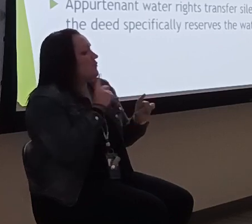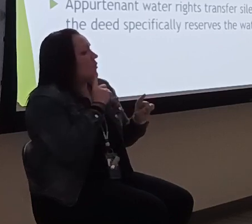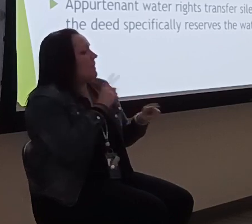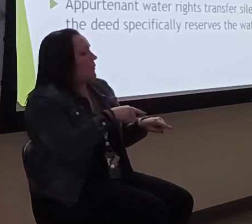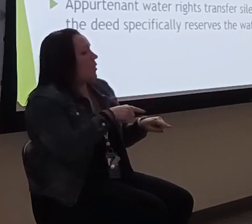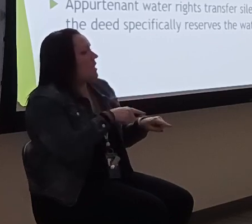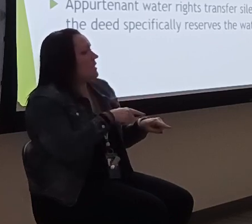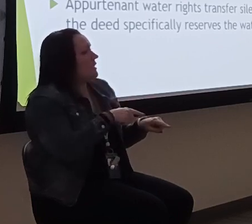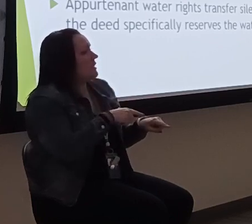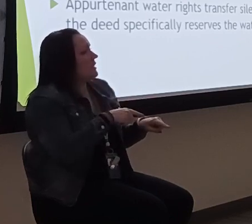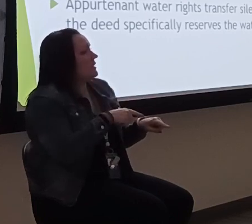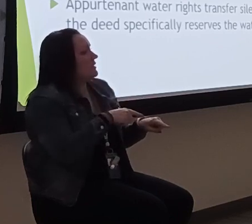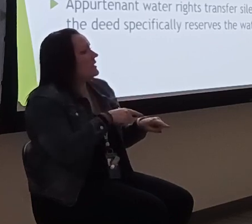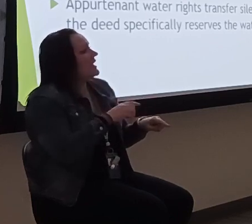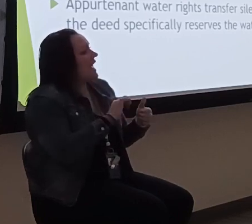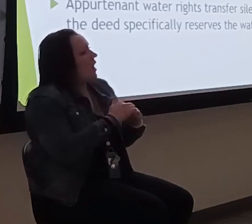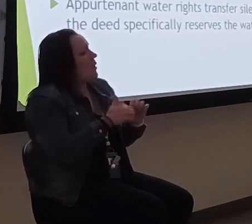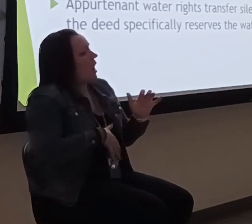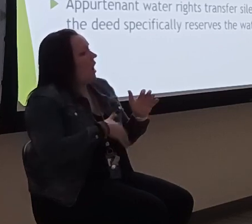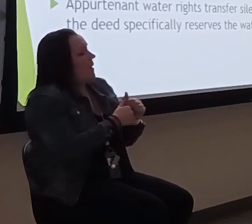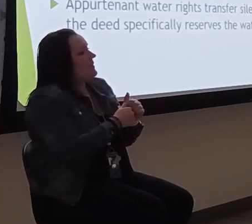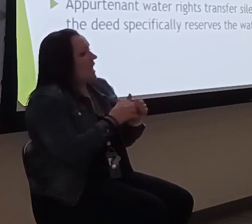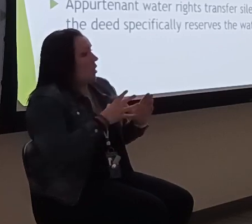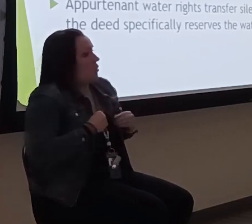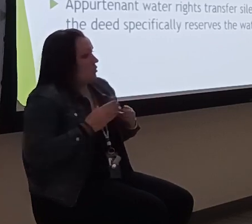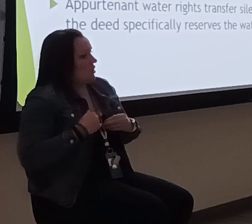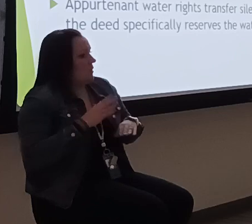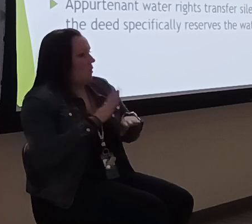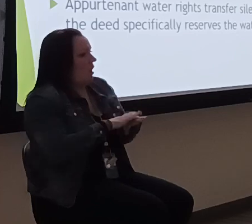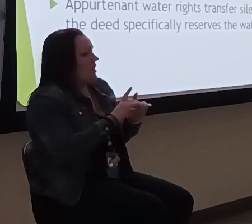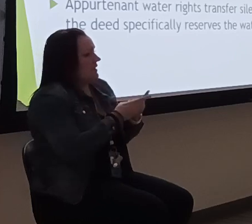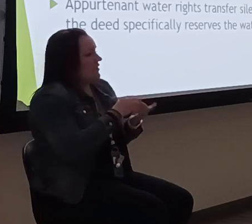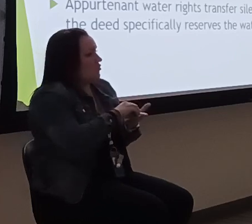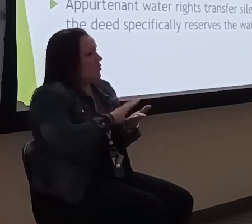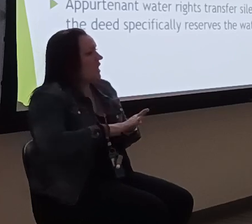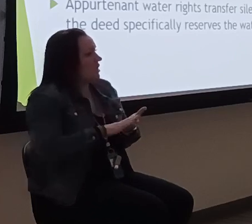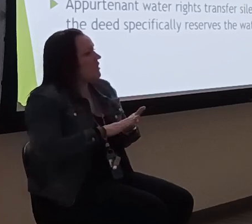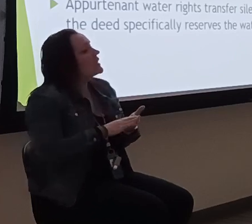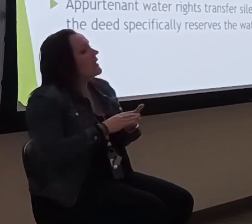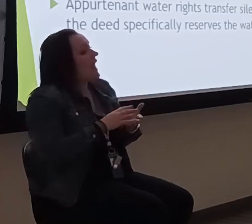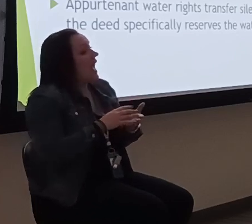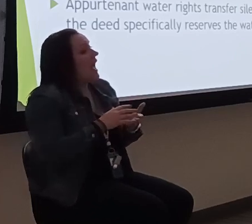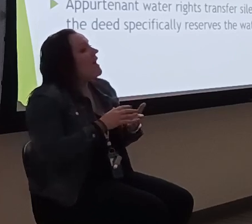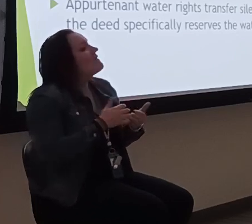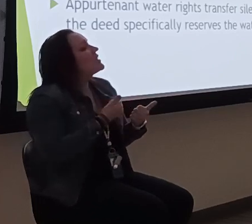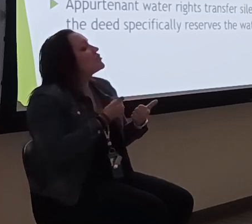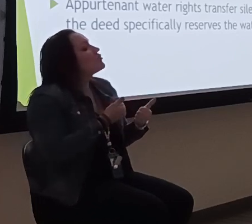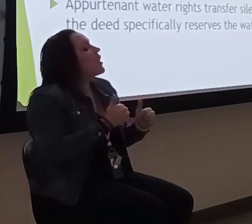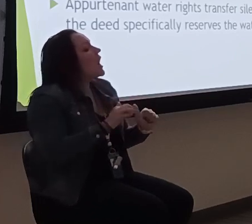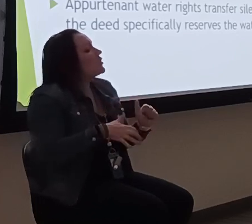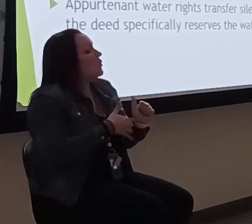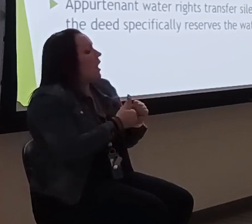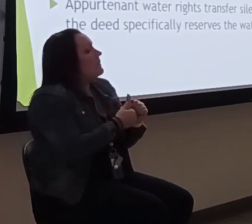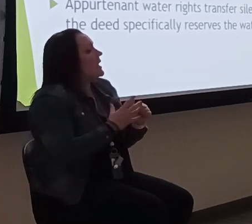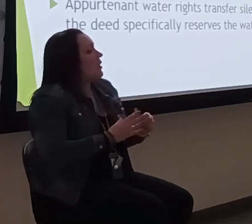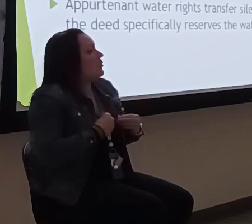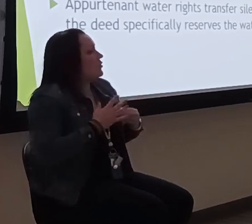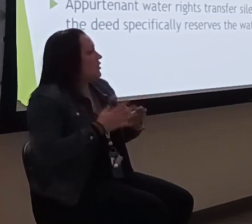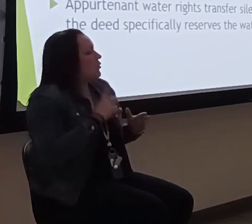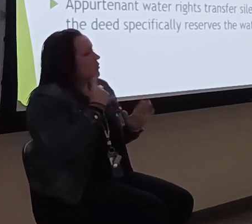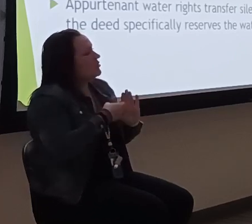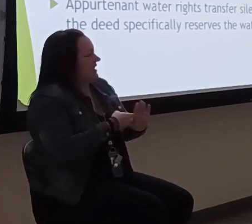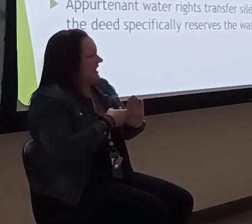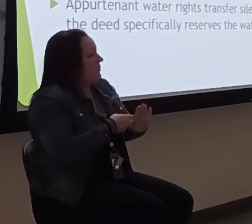and conveyance, that's how we update ownership on the division's records, that have attempted to update ownership. So we'll look at some examples of